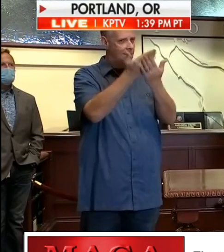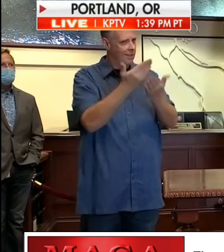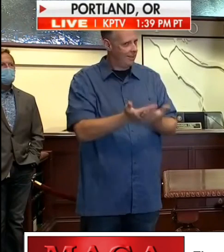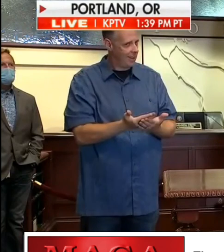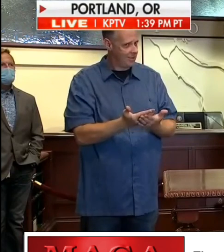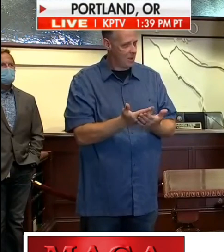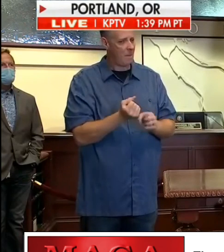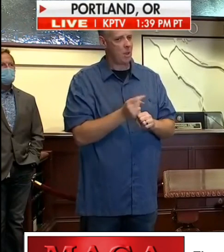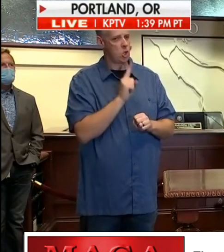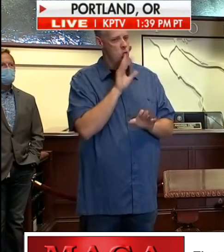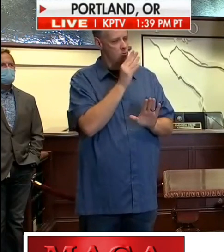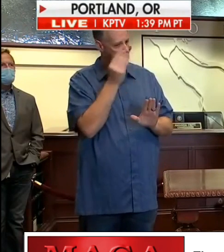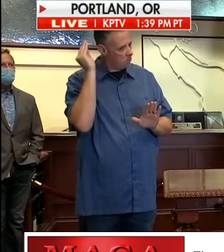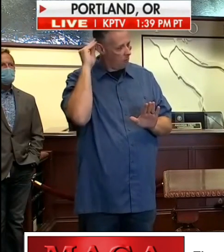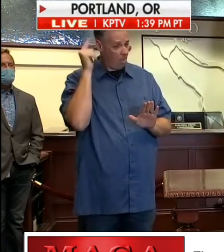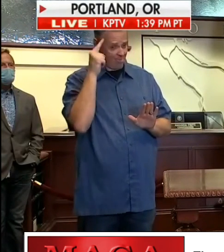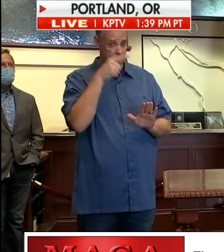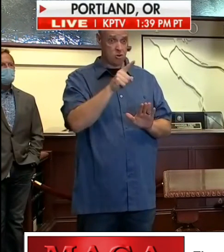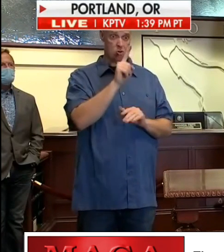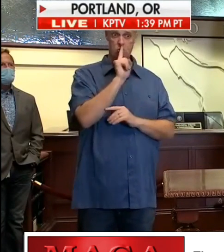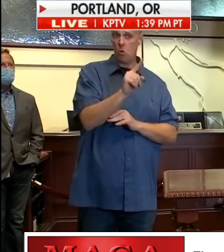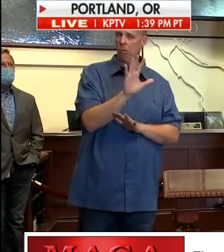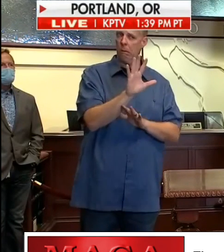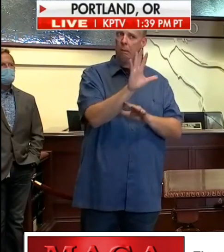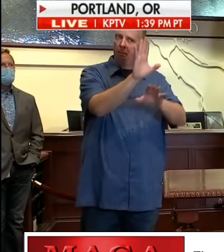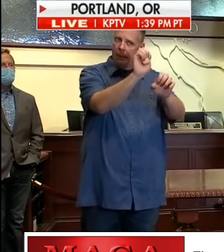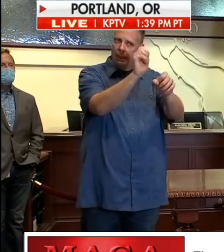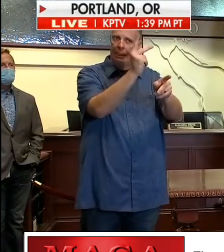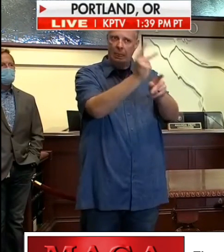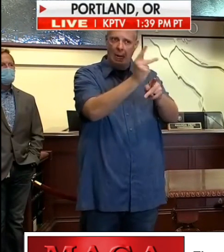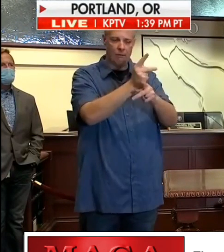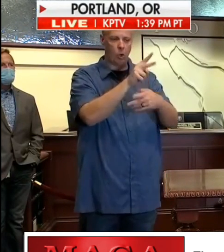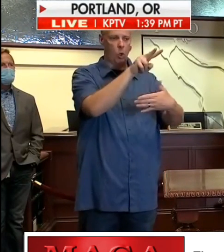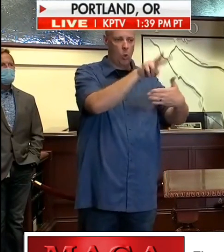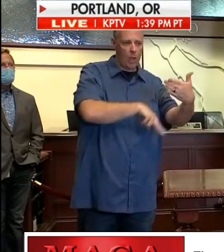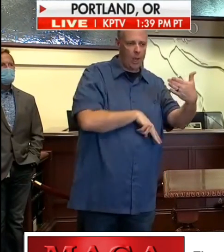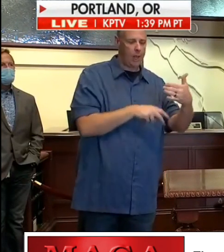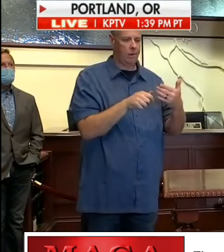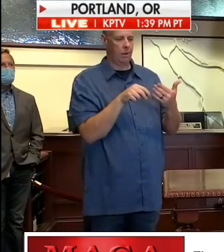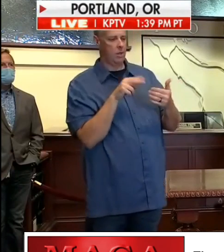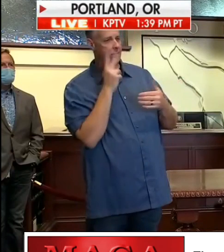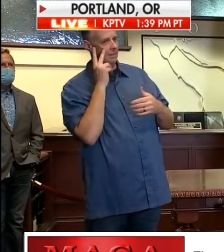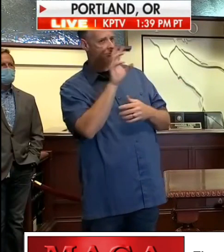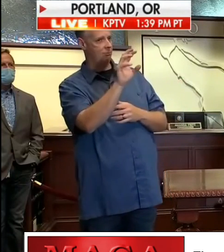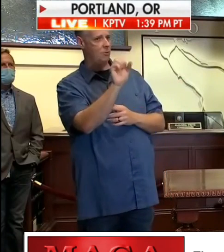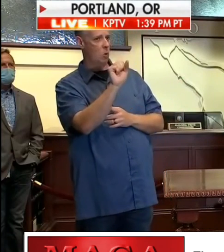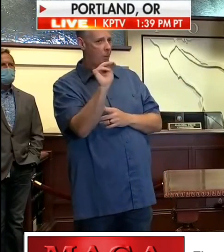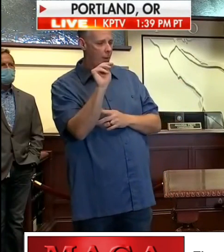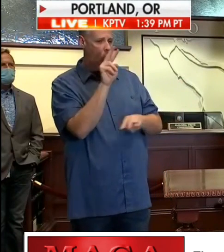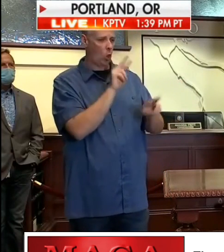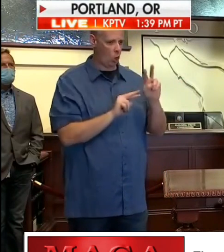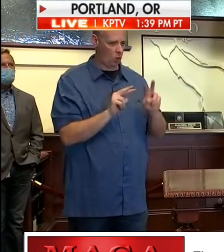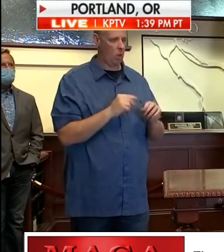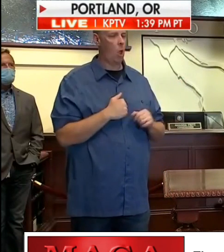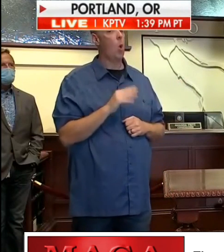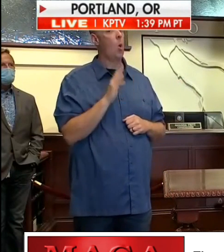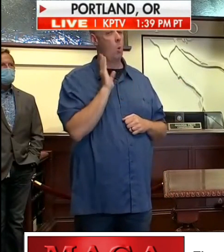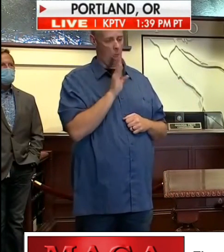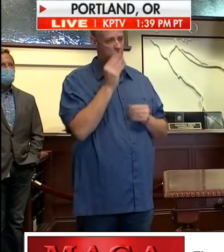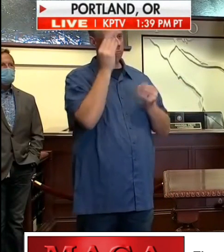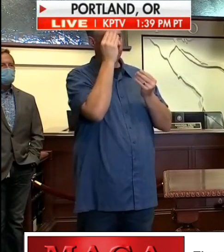want to make people mindful, you know, be careful what you believe on social media. We're investigating. We'll be releasing